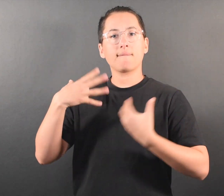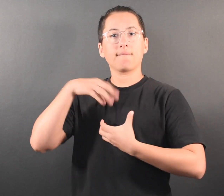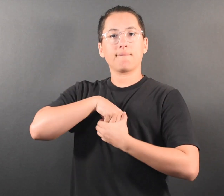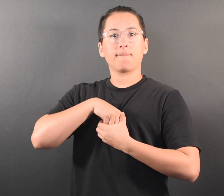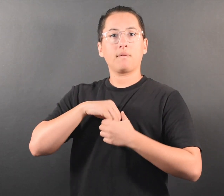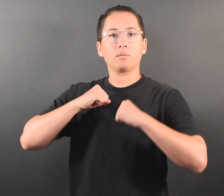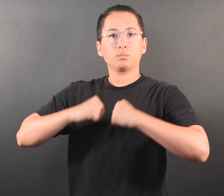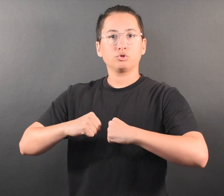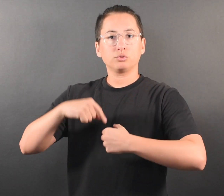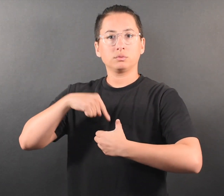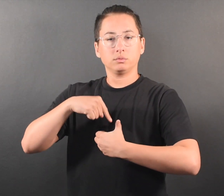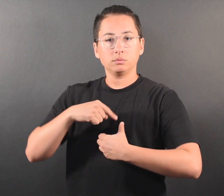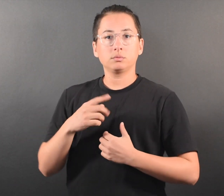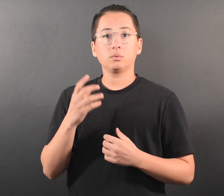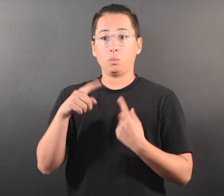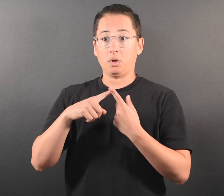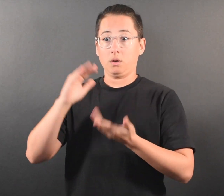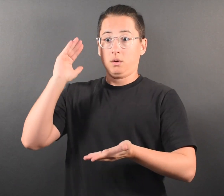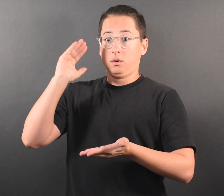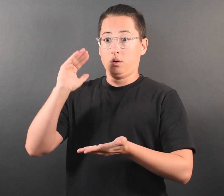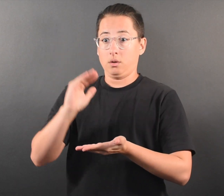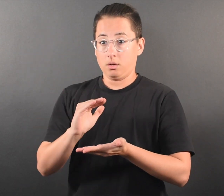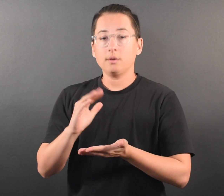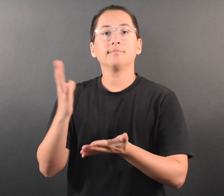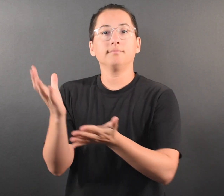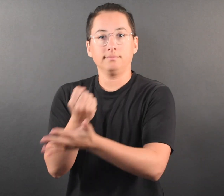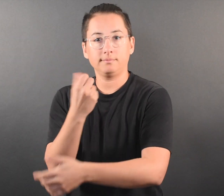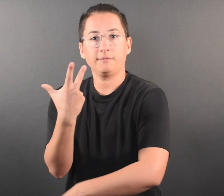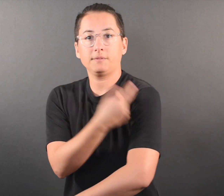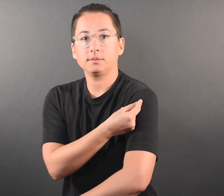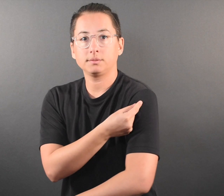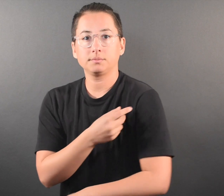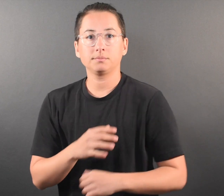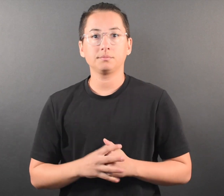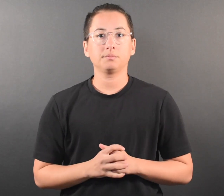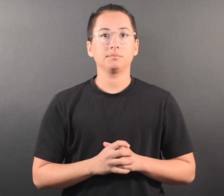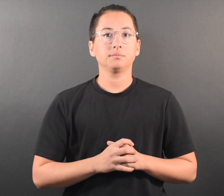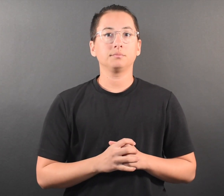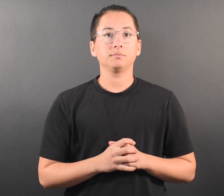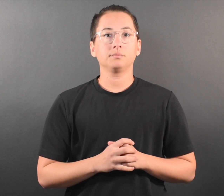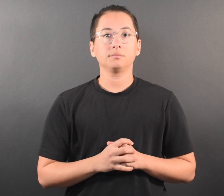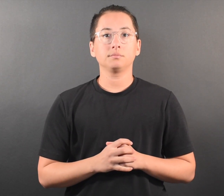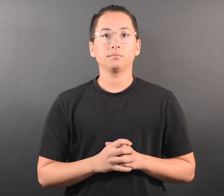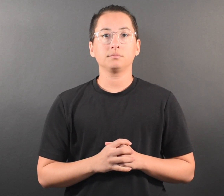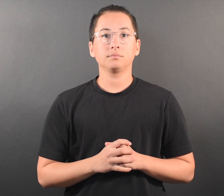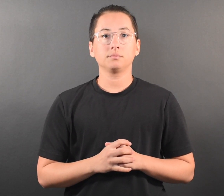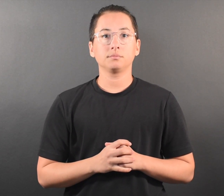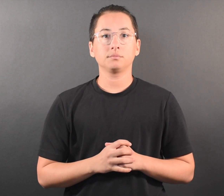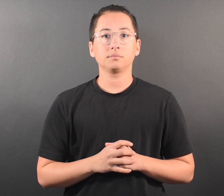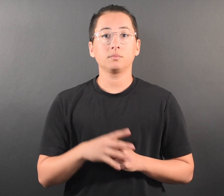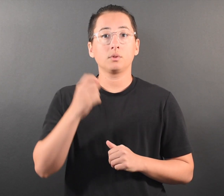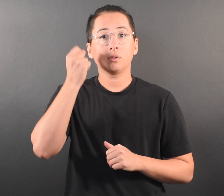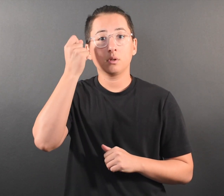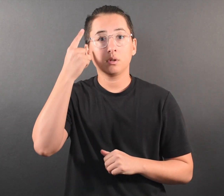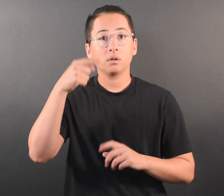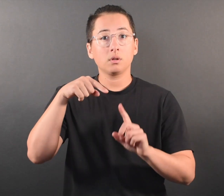with COVID-19. But that protection decreases quickly over time.